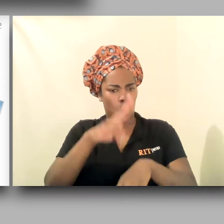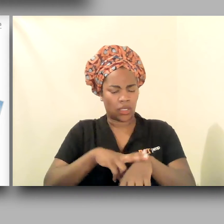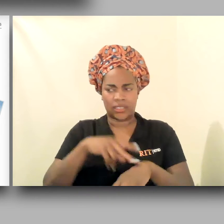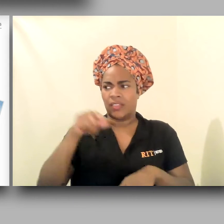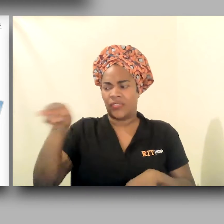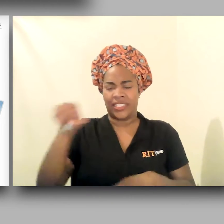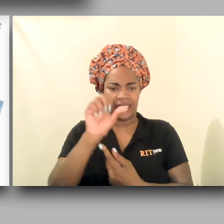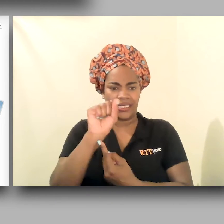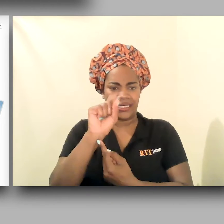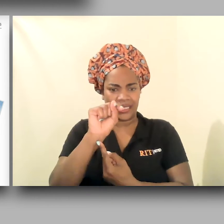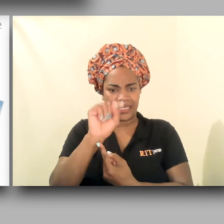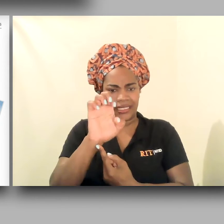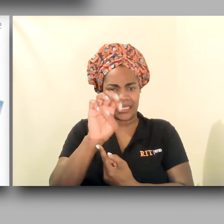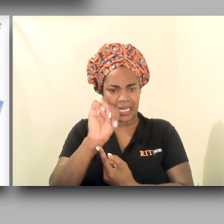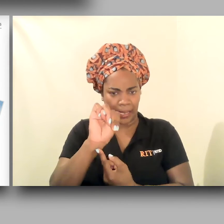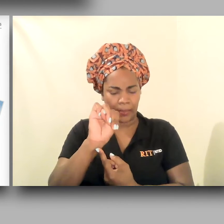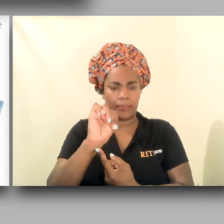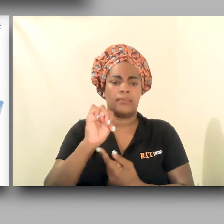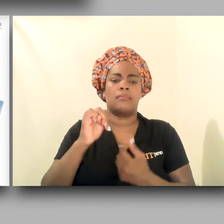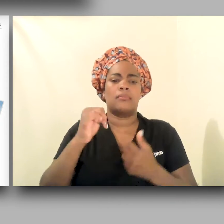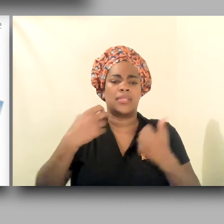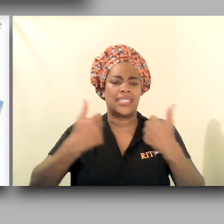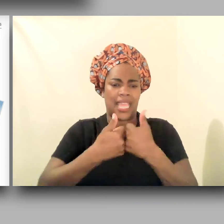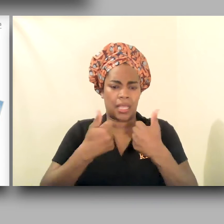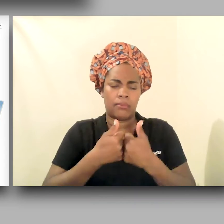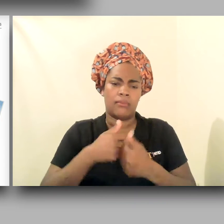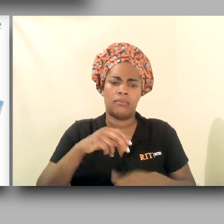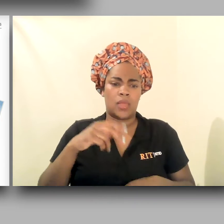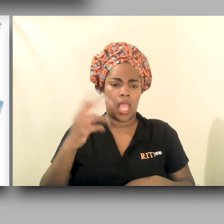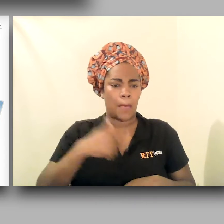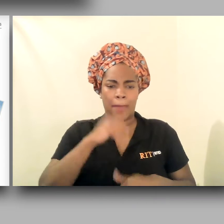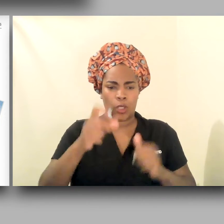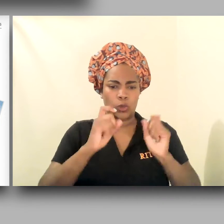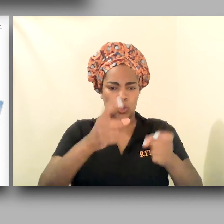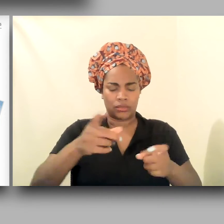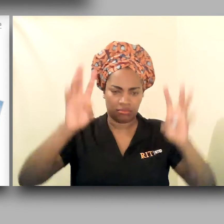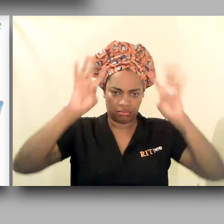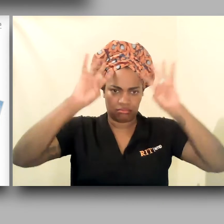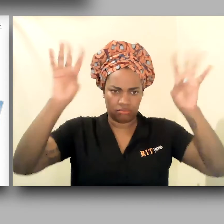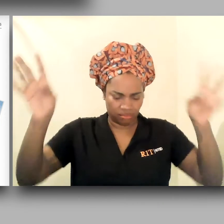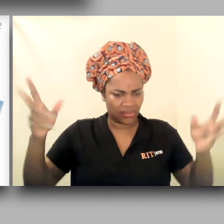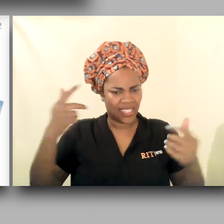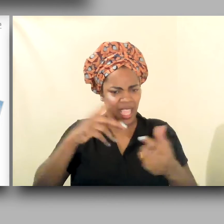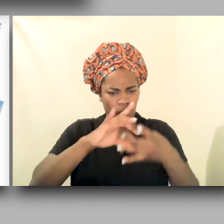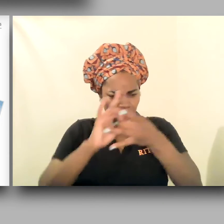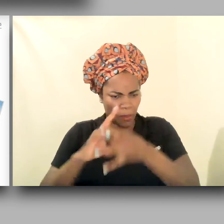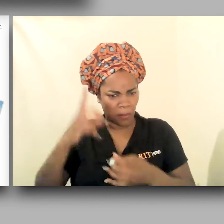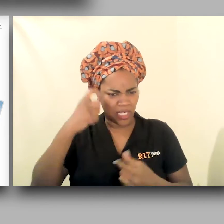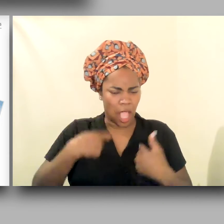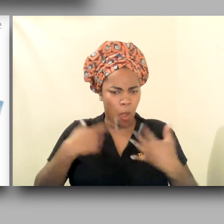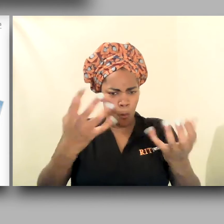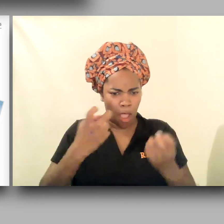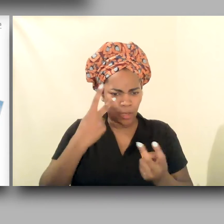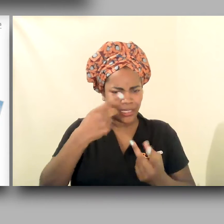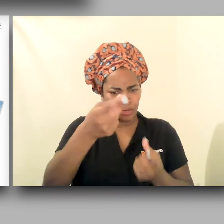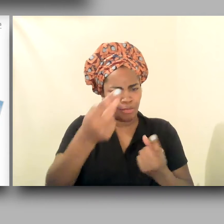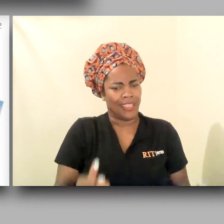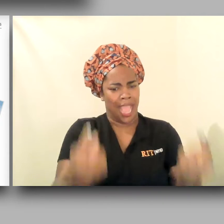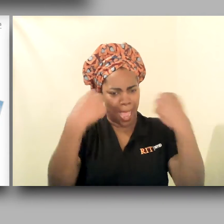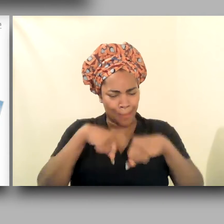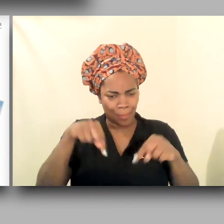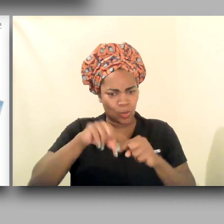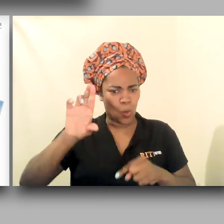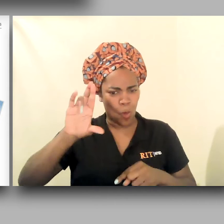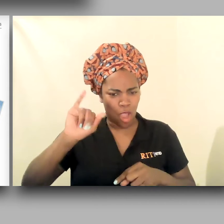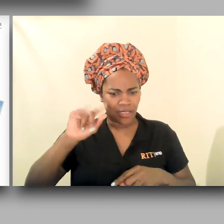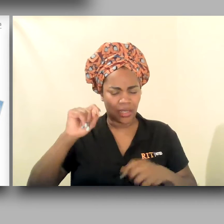It's different than other games that you have. It's very creative. It makes you think about problems and solve it. So then you can be ready to come here